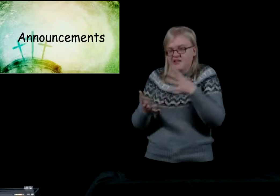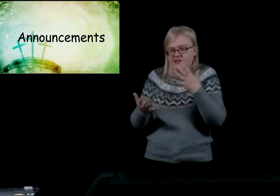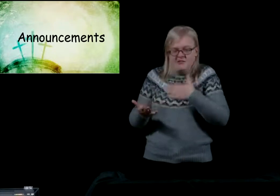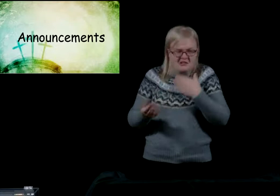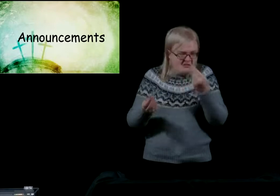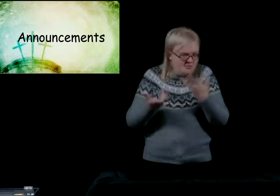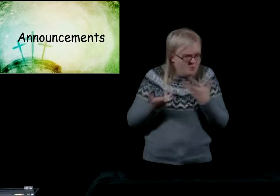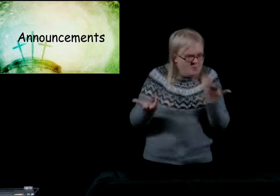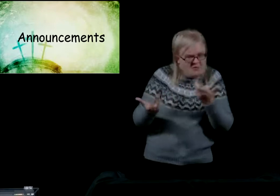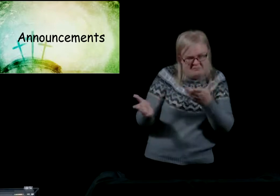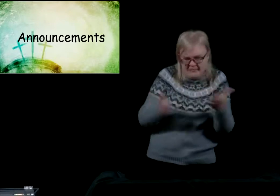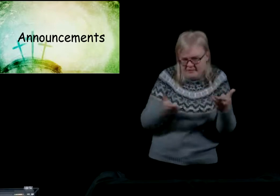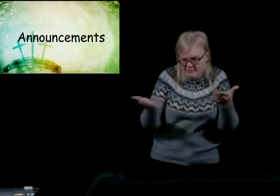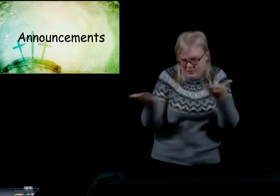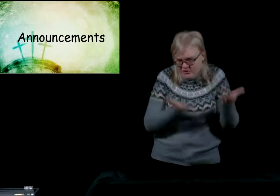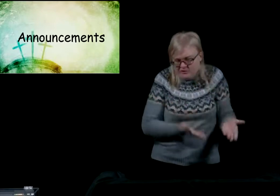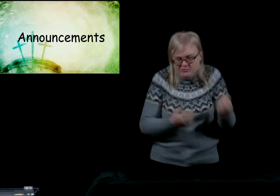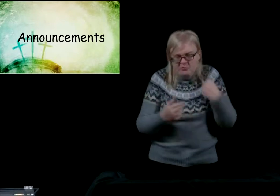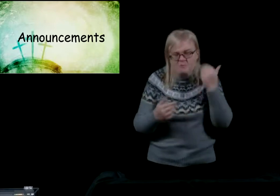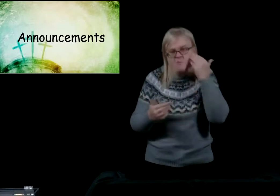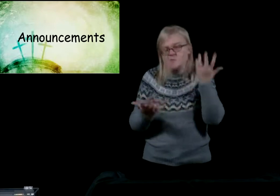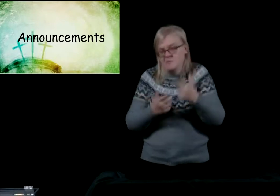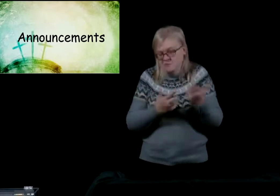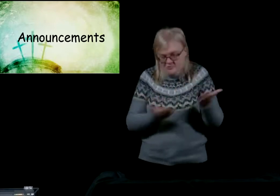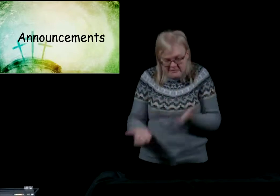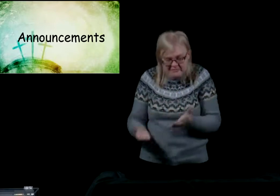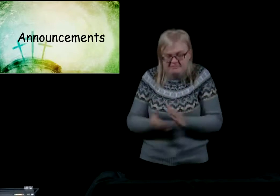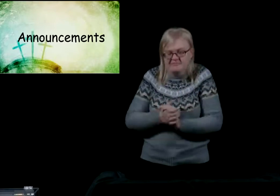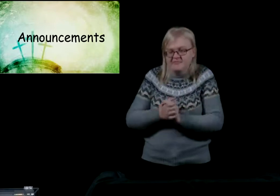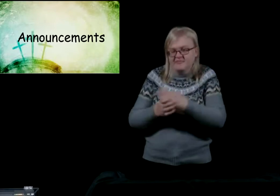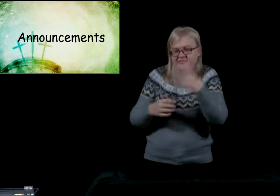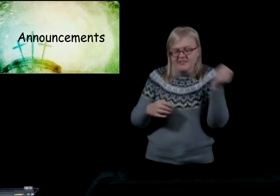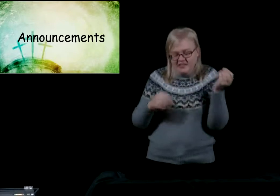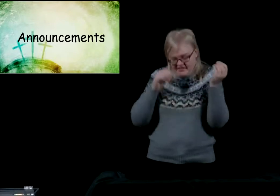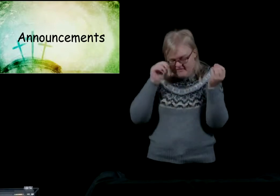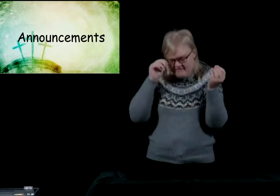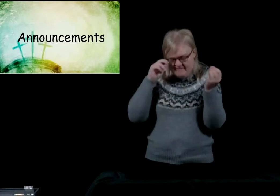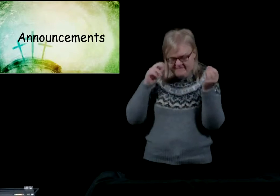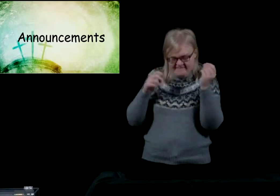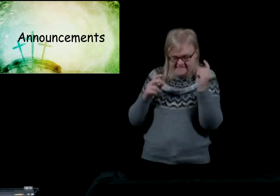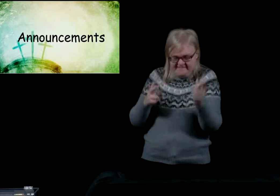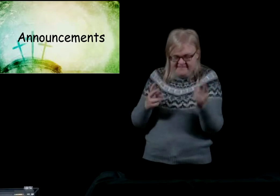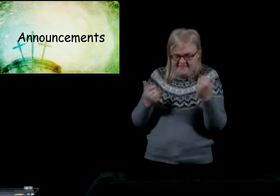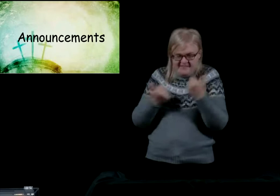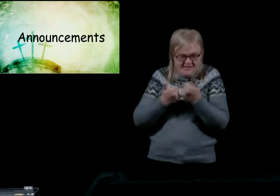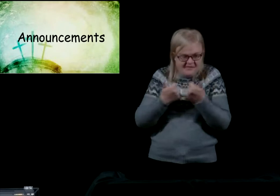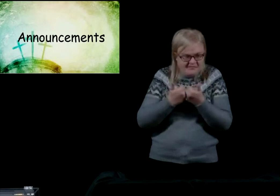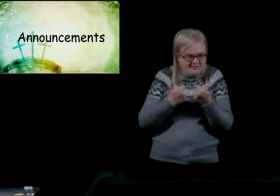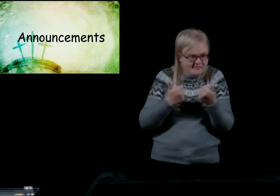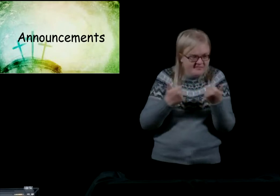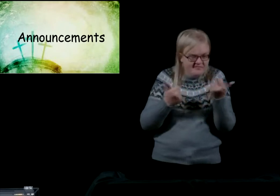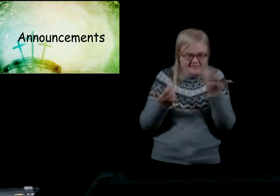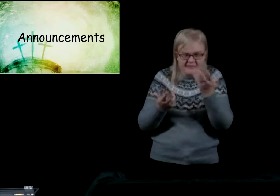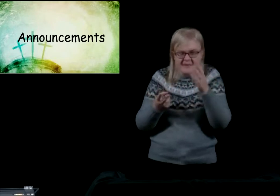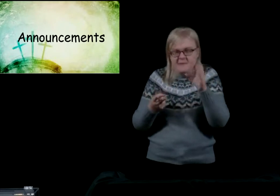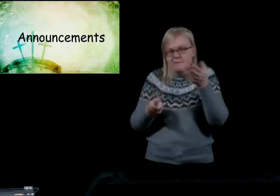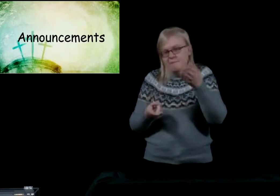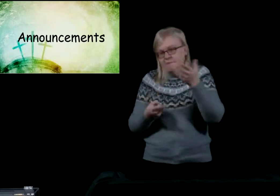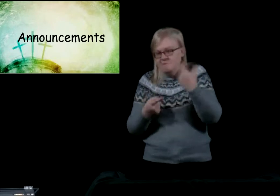time to share with each other. What do you plan to bring? Let us know if you're planning to bring anything. And